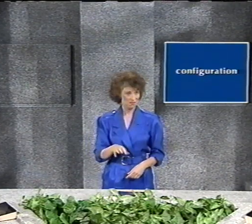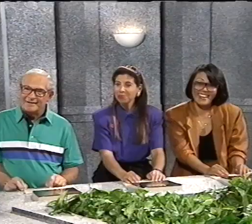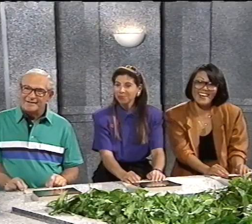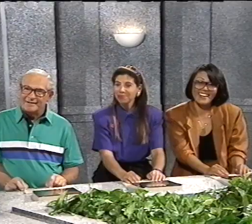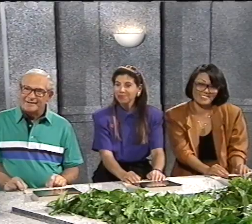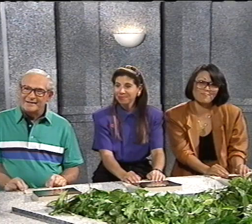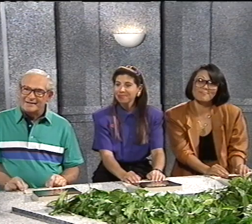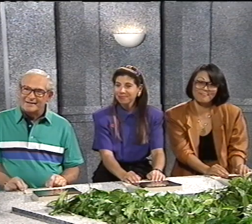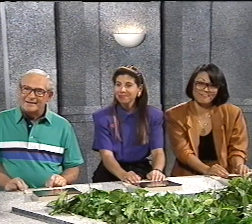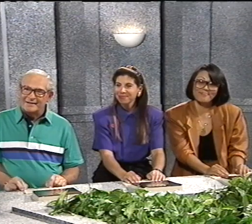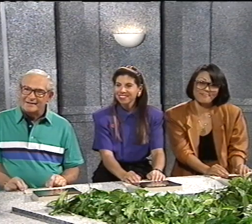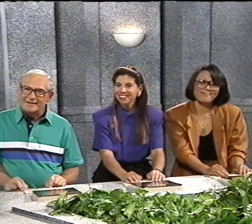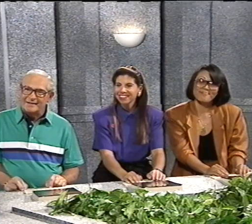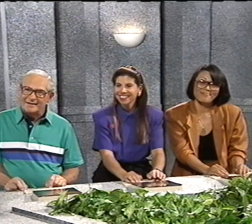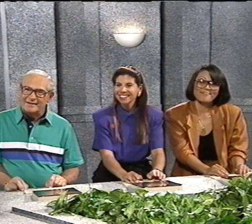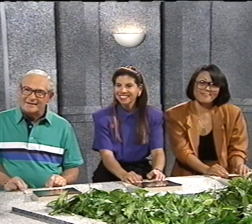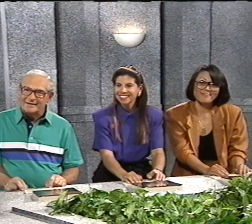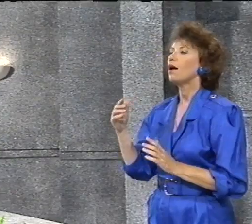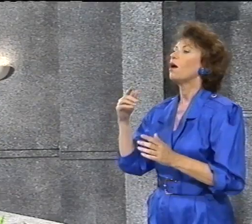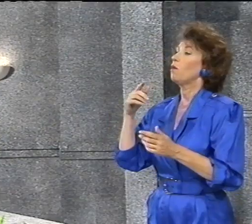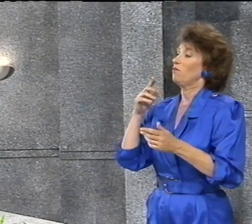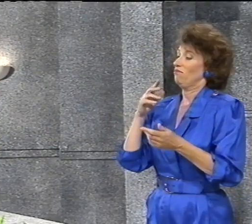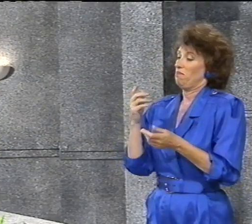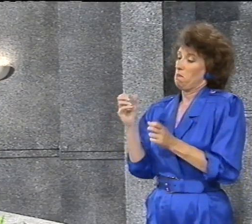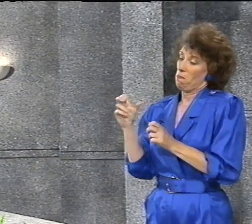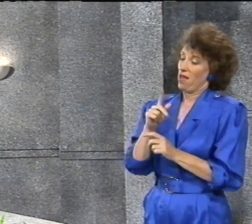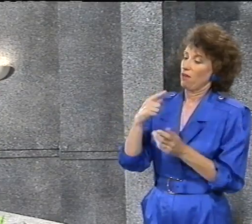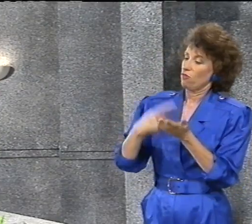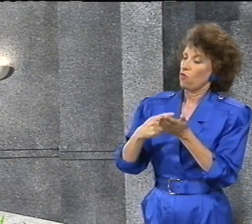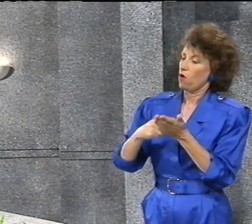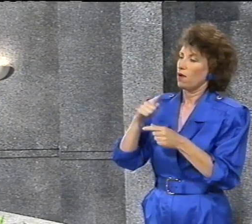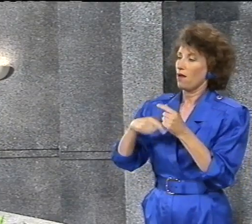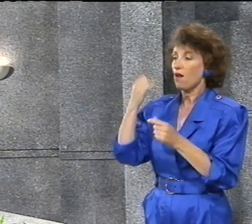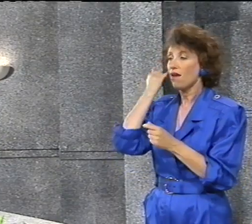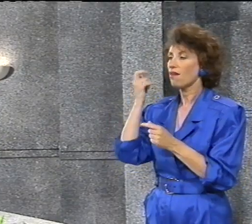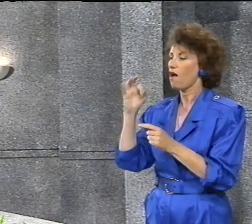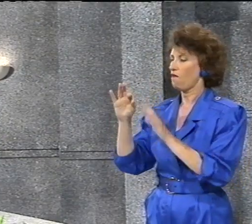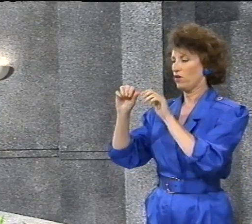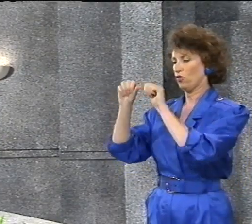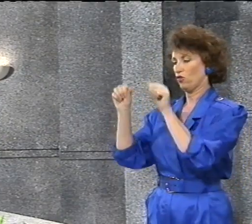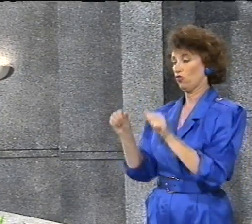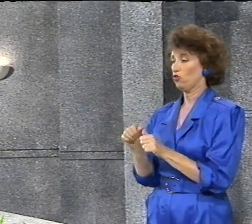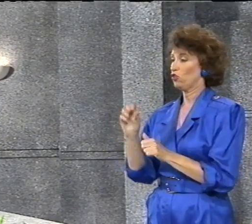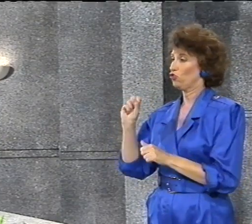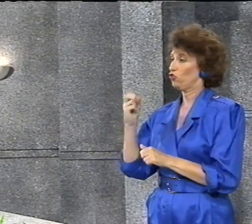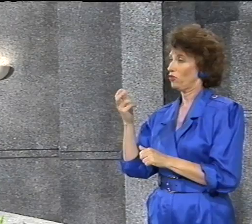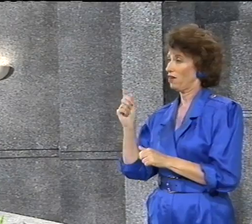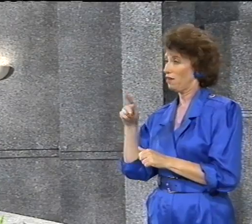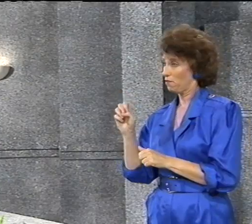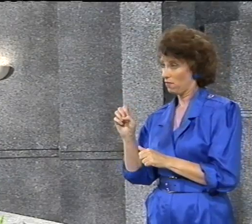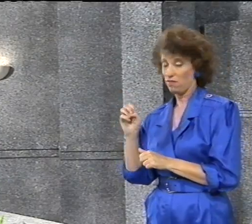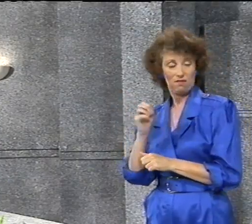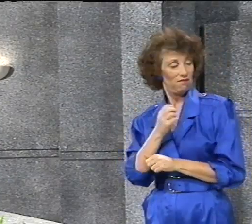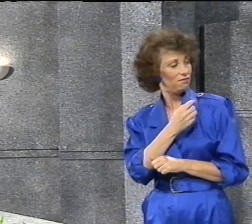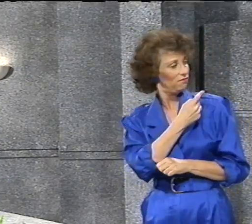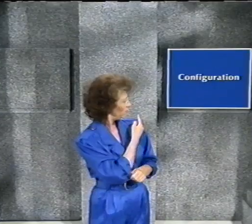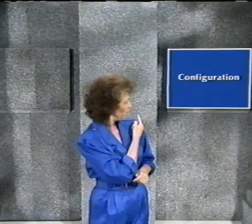of the sign can vary depending on the idea you want to show. Going back to what I was saying